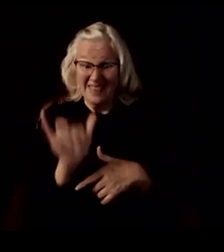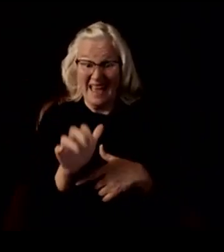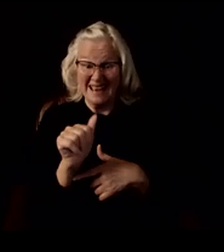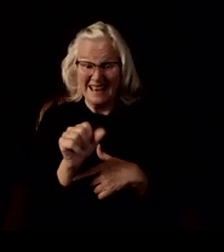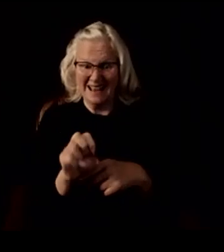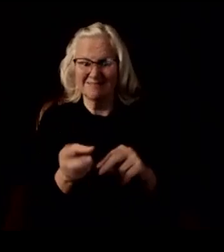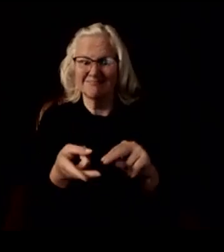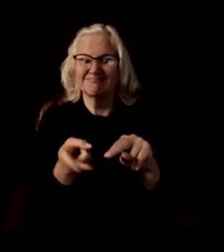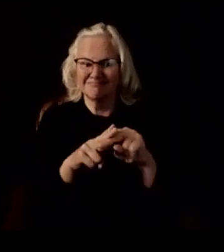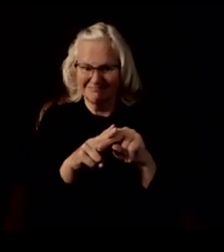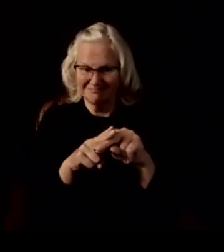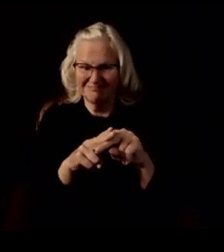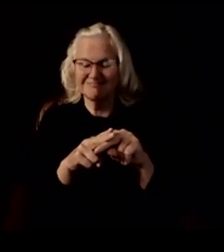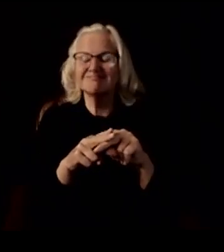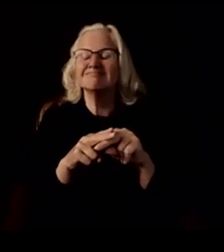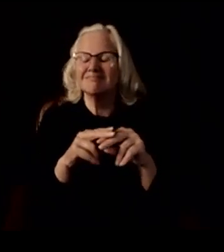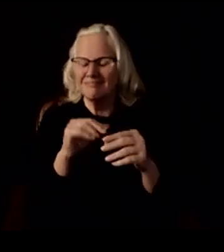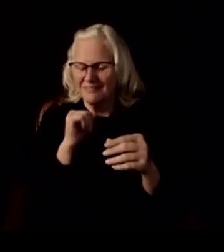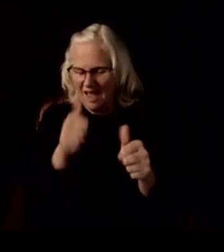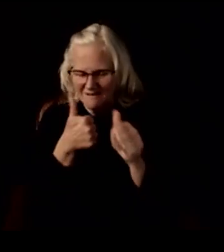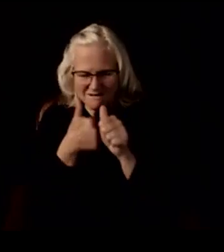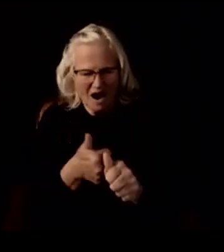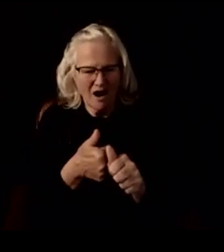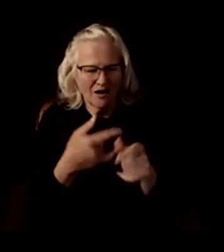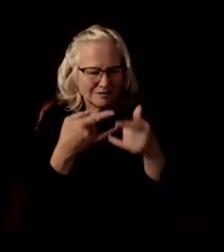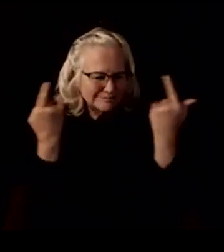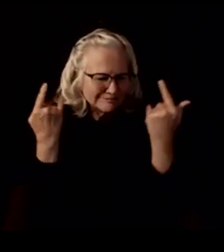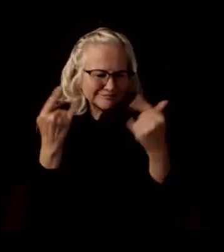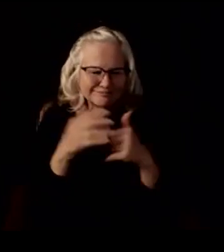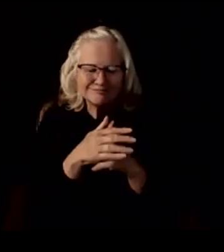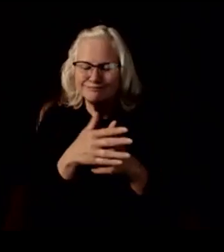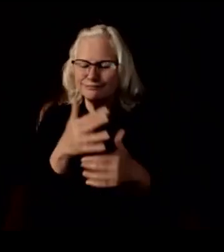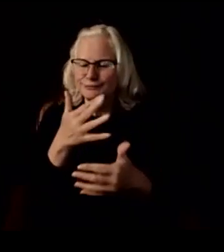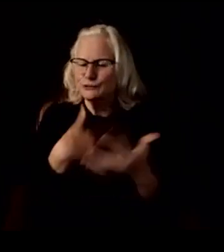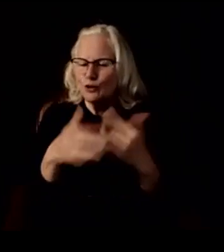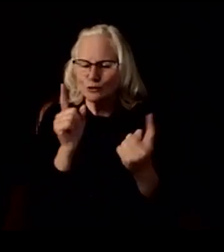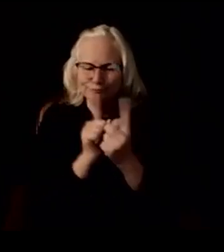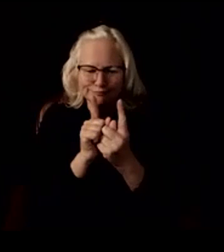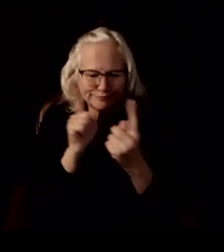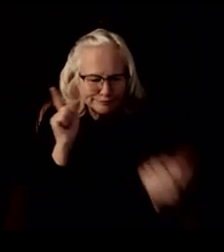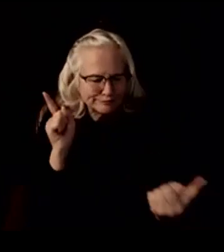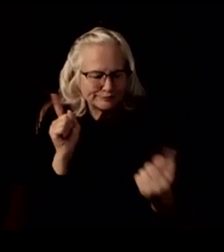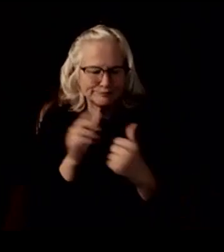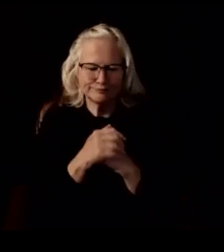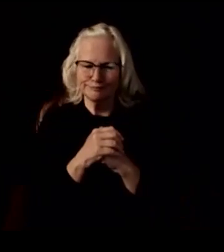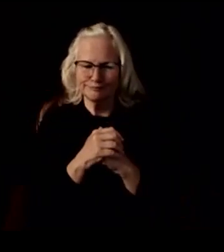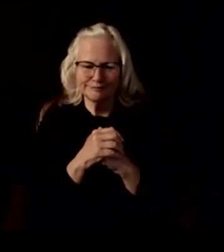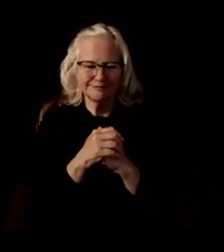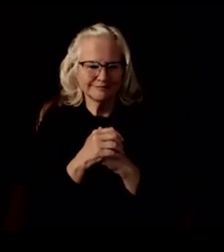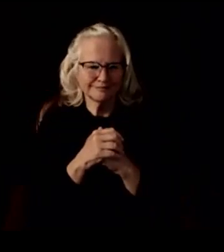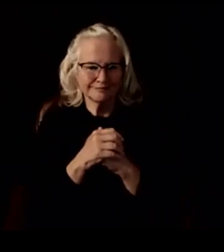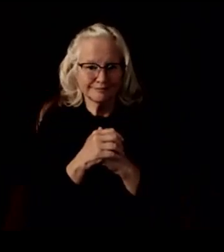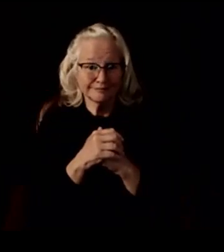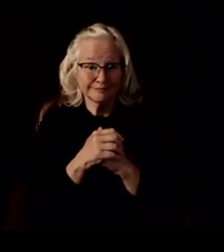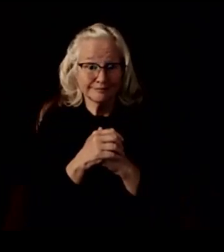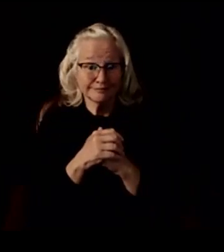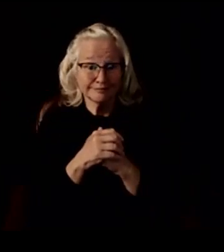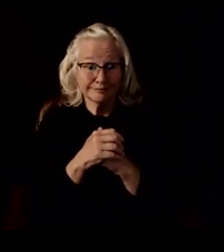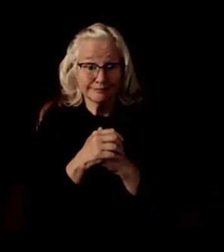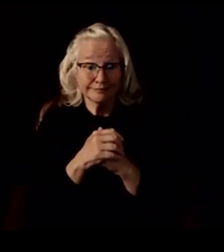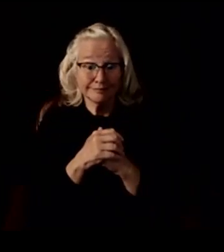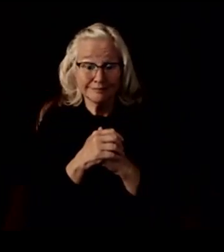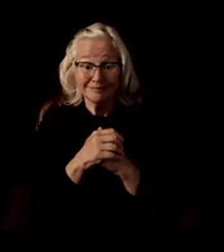of social distancing, things that even the benefit of being outdoors would not account for or would not help to